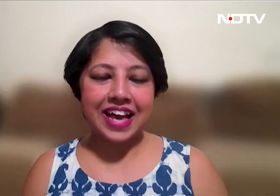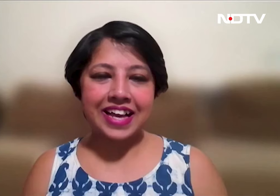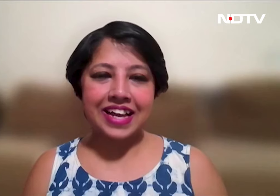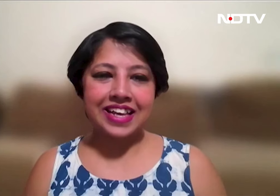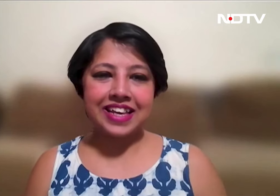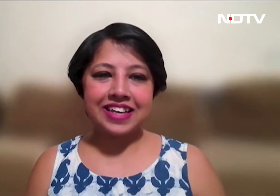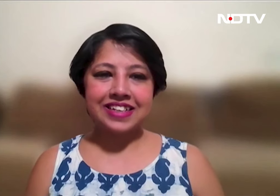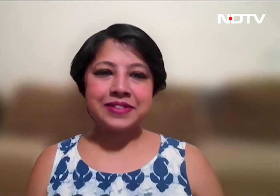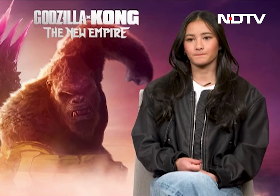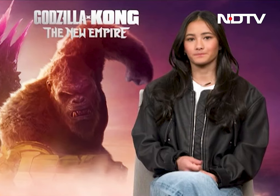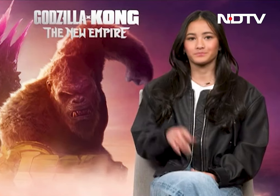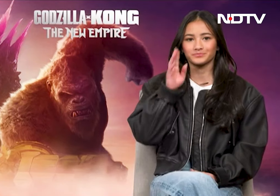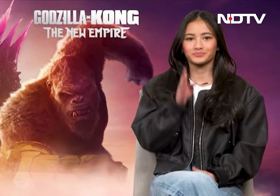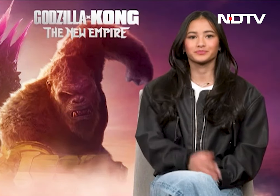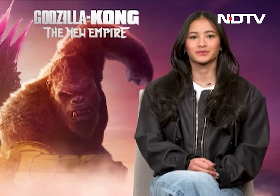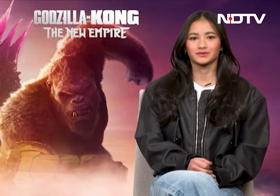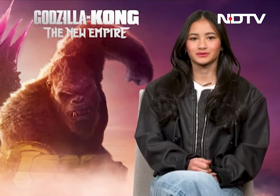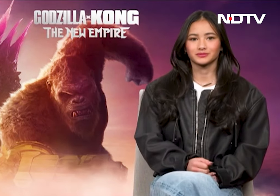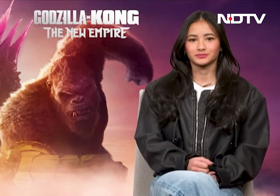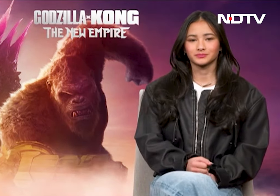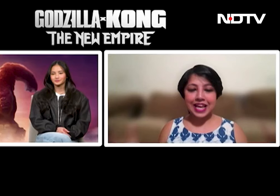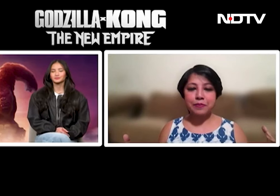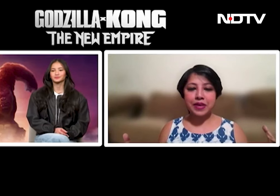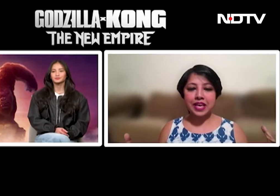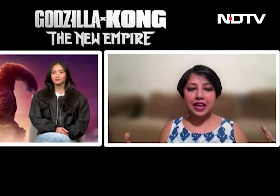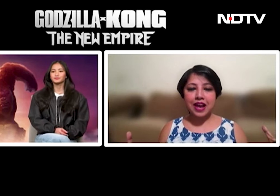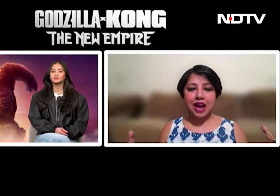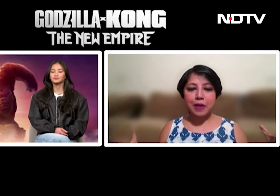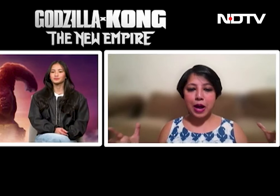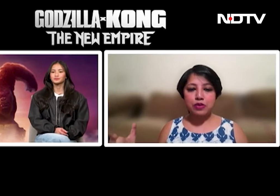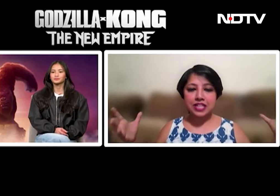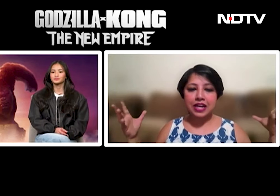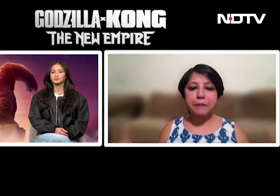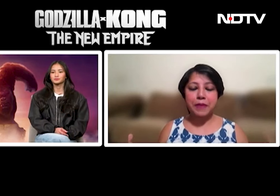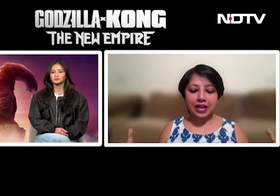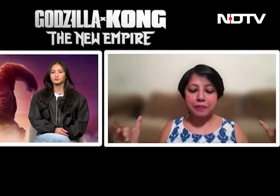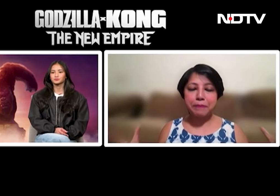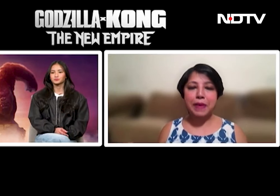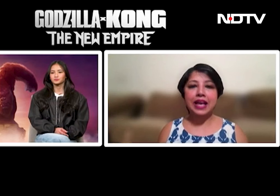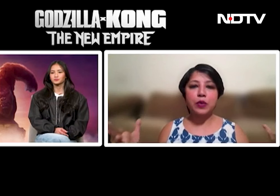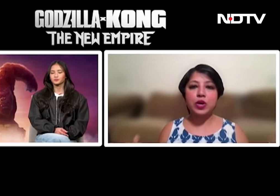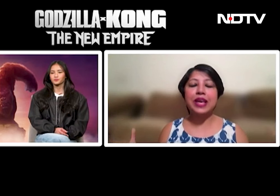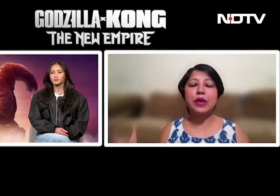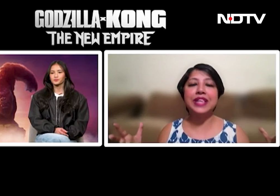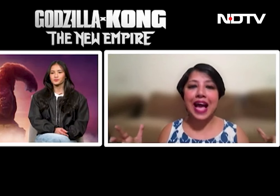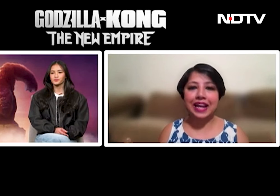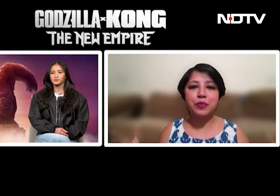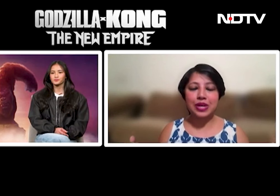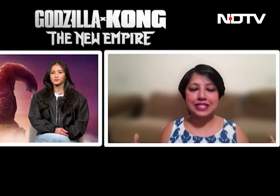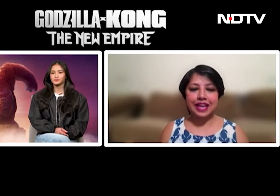Hi Kylie. Hello. Tell me about the comeback, coming back and working with Adam once